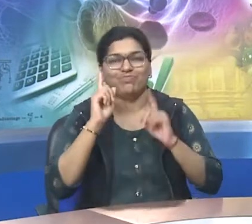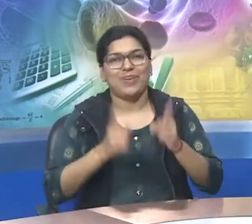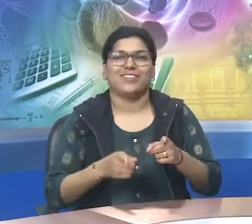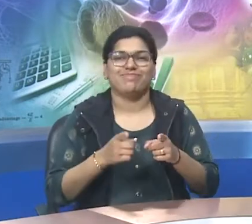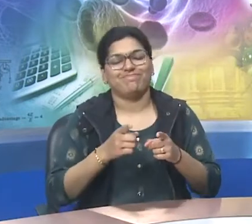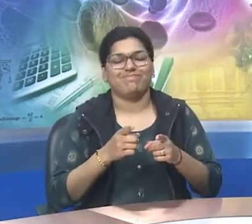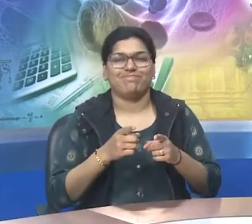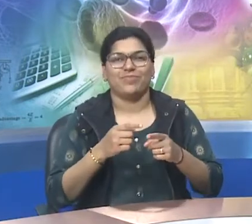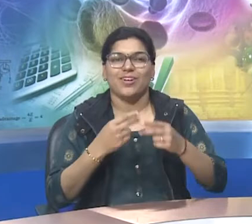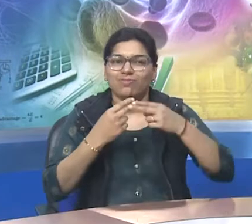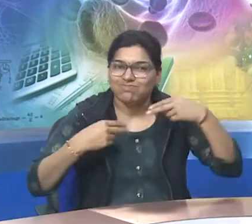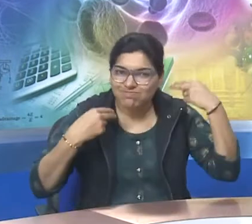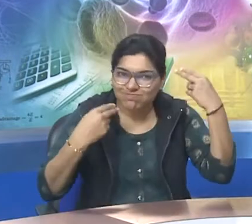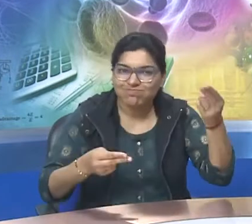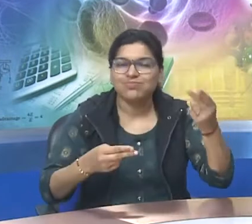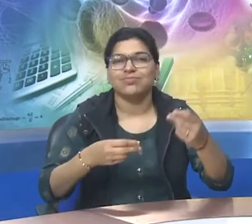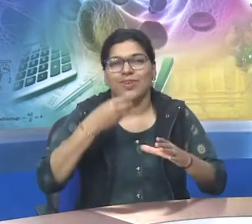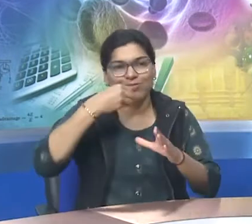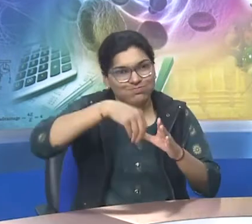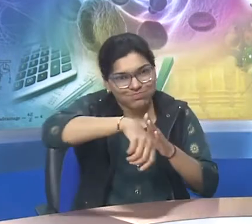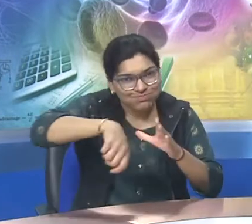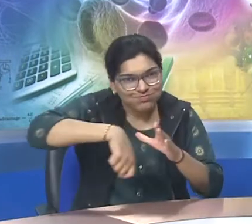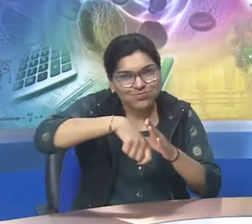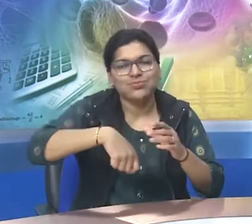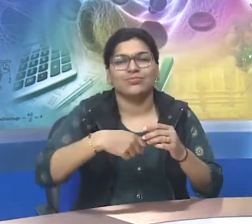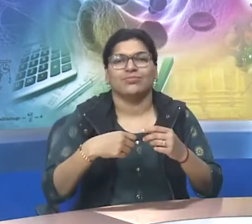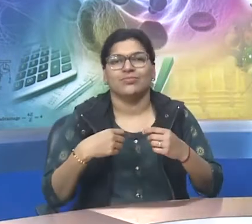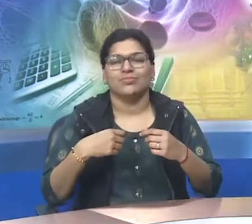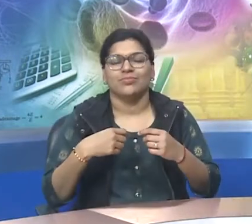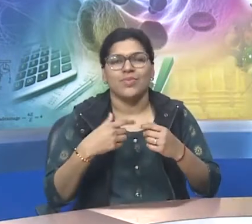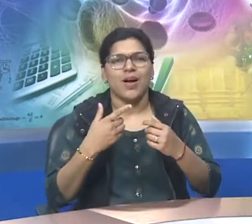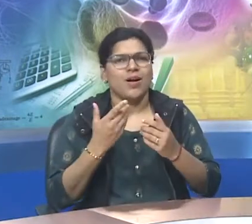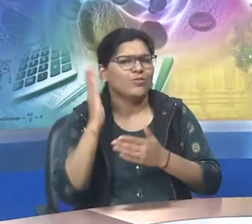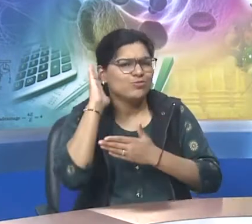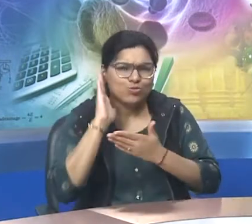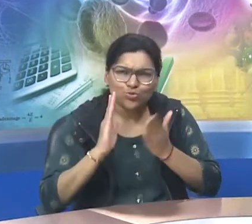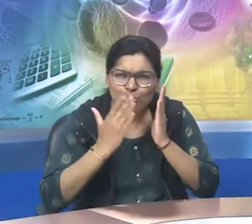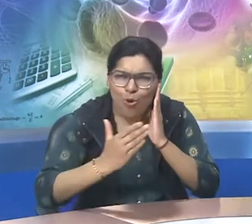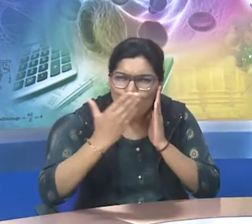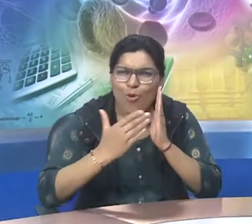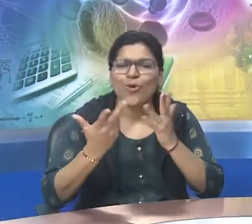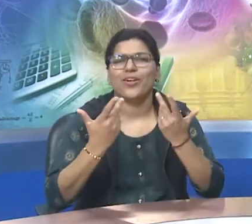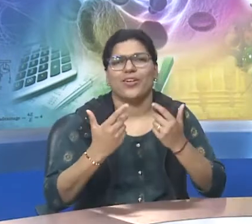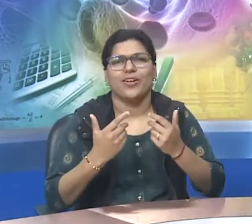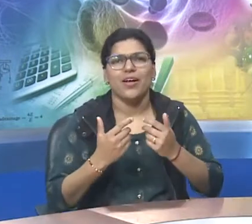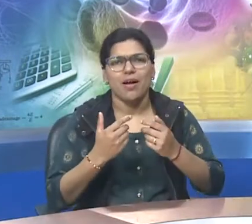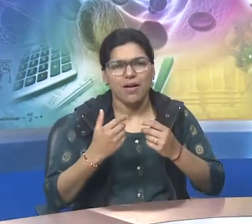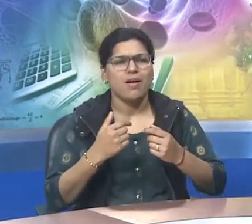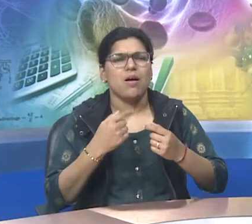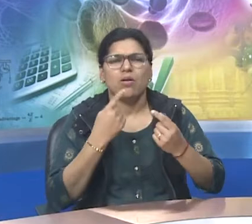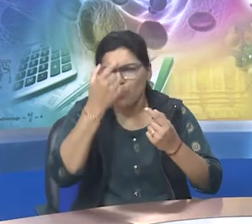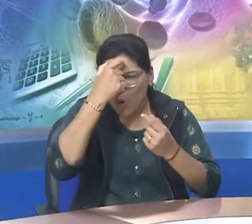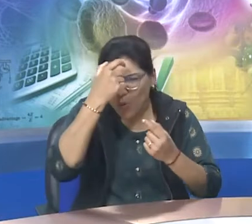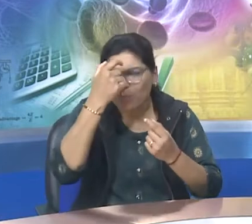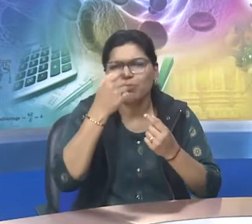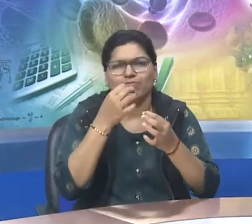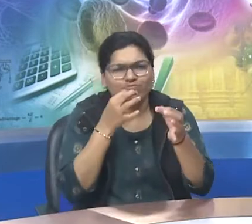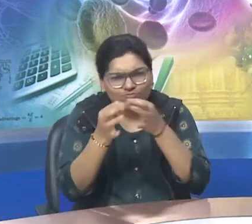all the children. So, company of grandparents is important as sometimes they